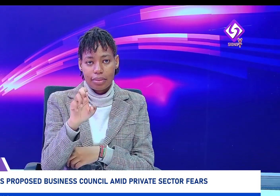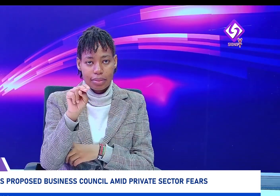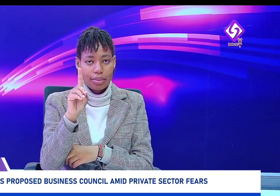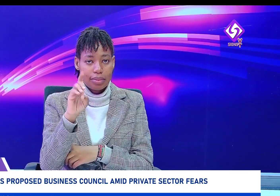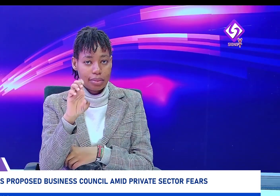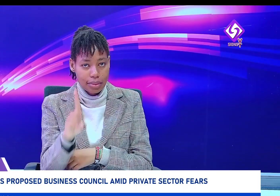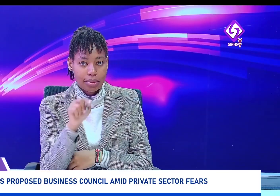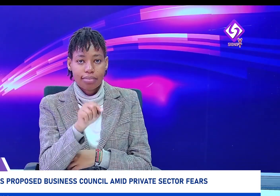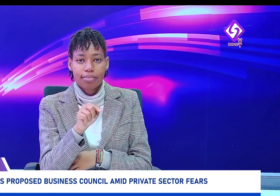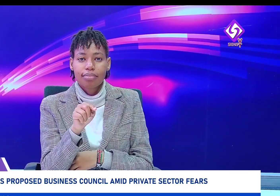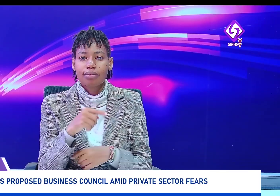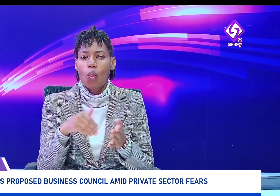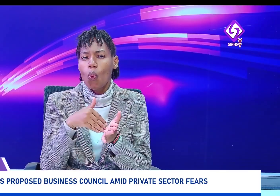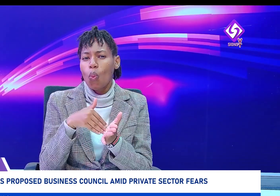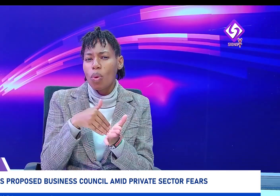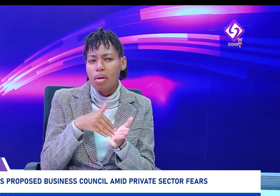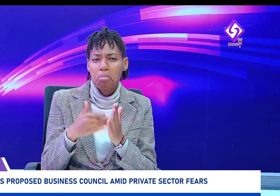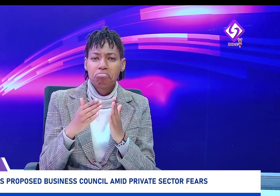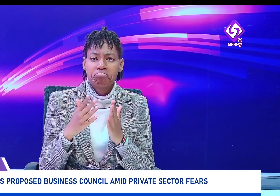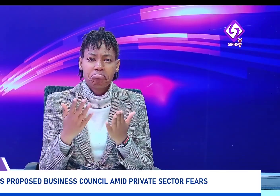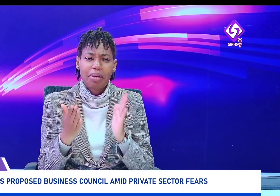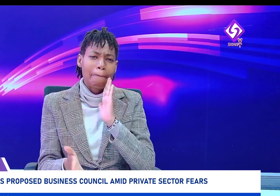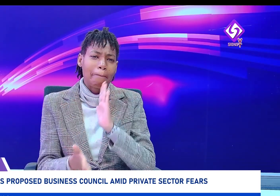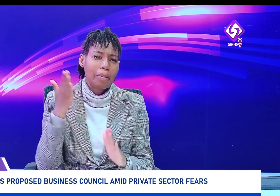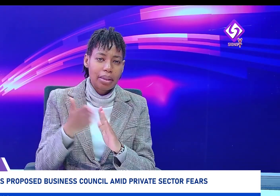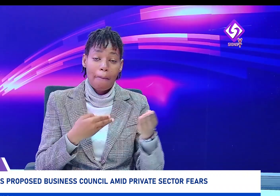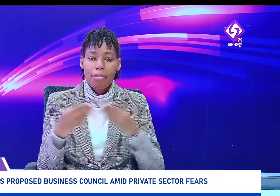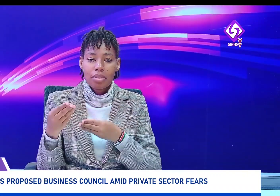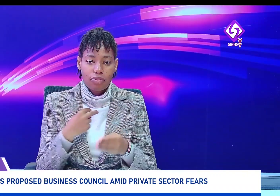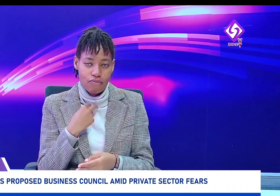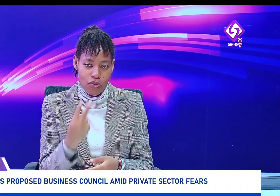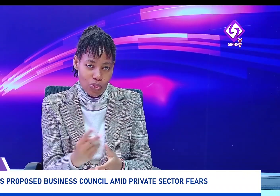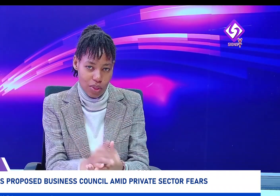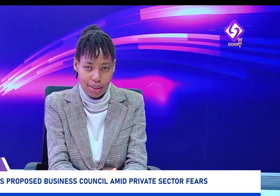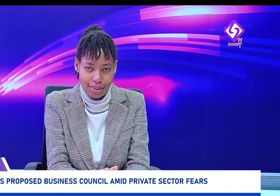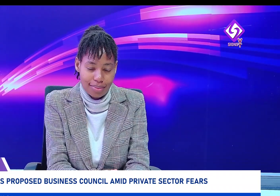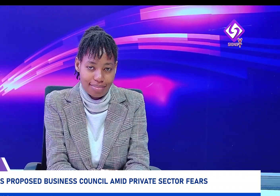not intended to dismantle or weaken established business voices.